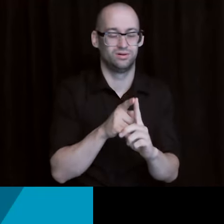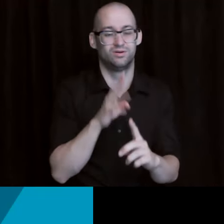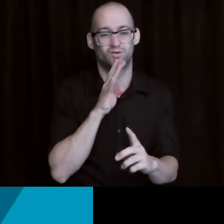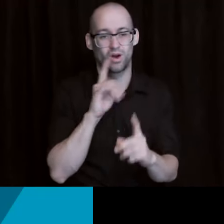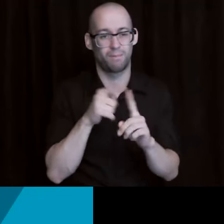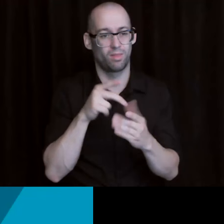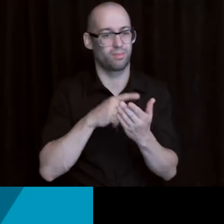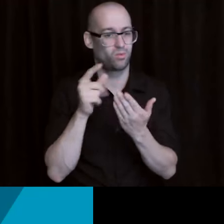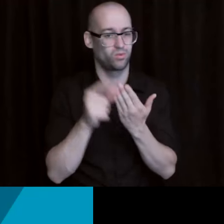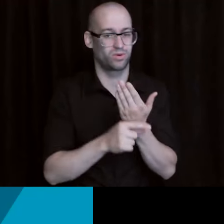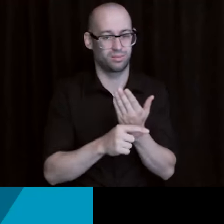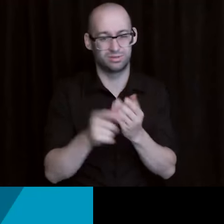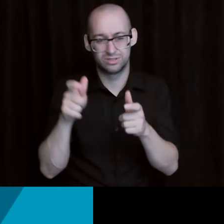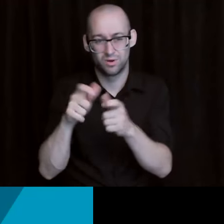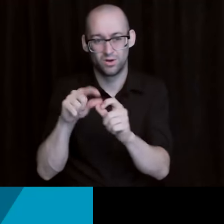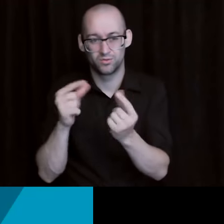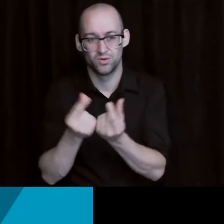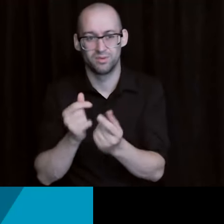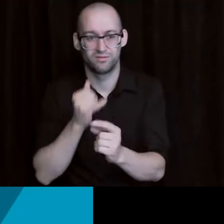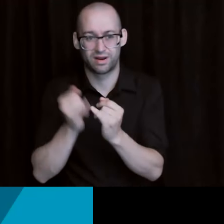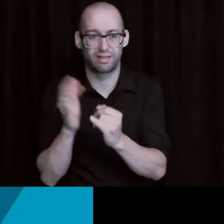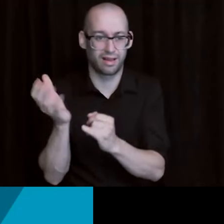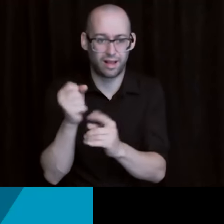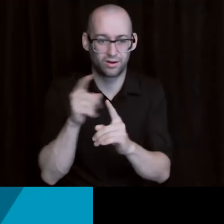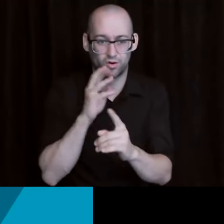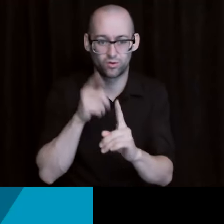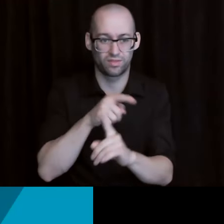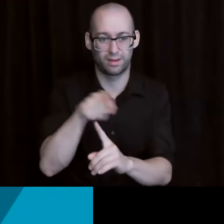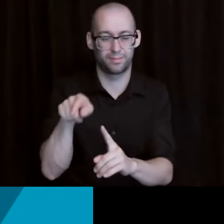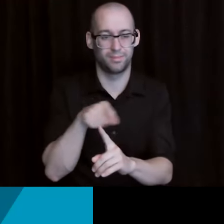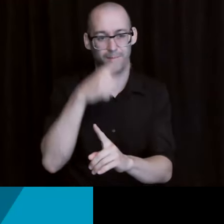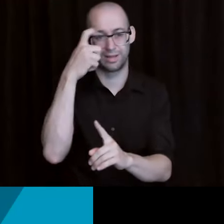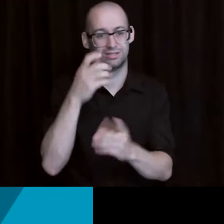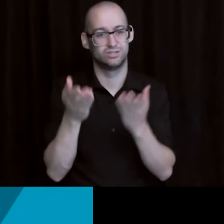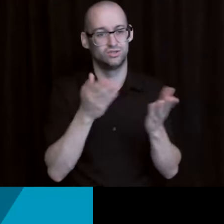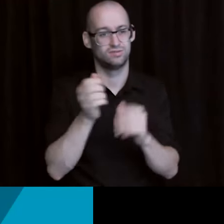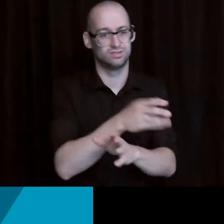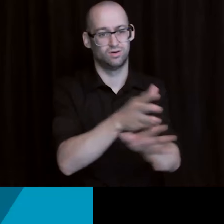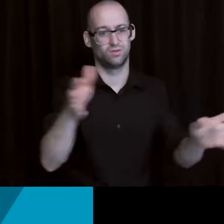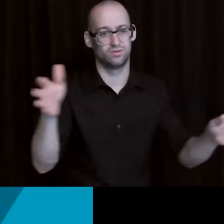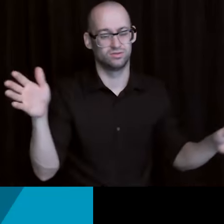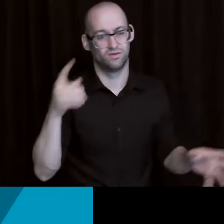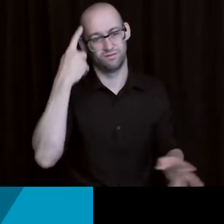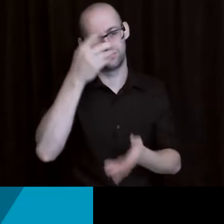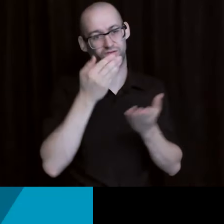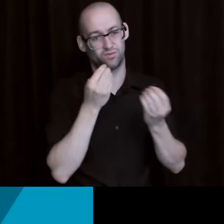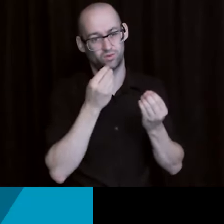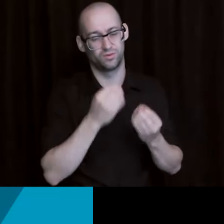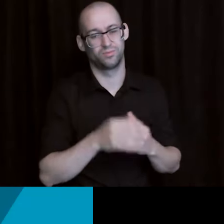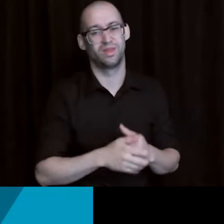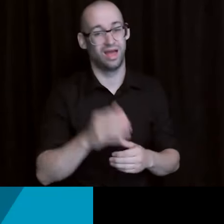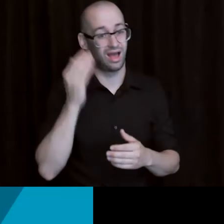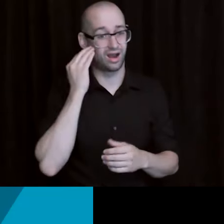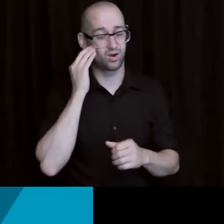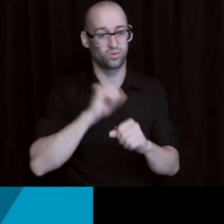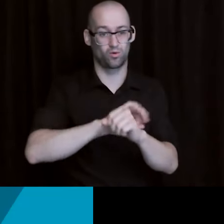program. Fantastic program. And also love hearing, I know that isolation during the pandemic for seniors was a